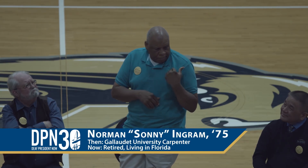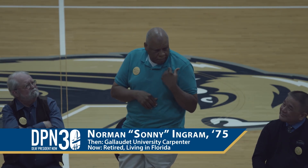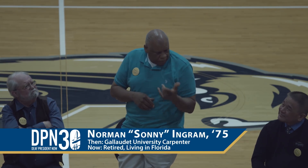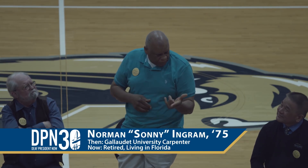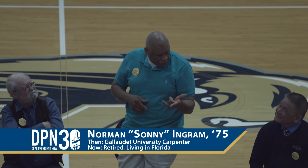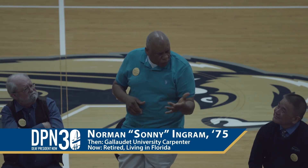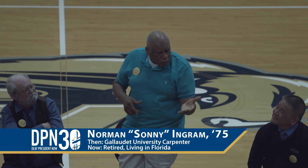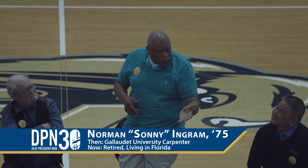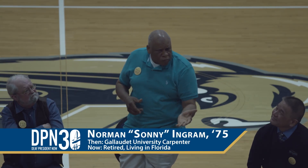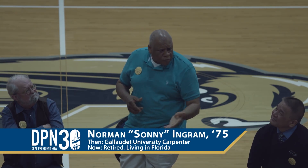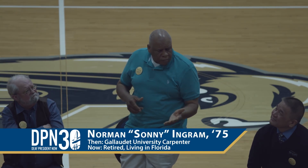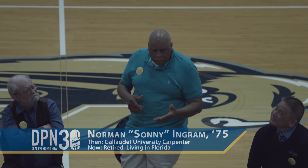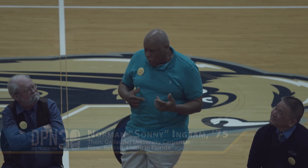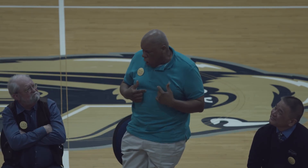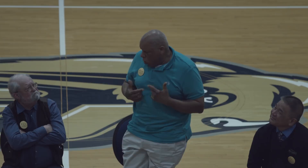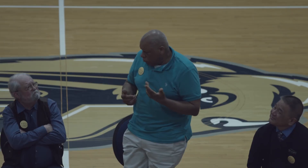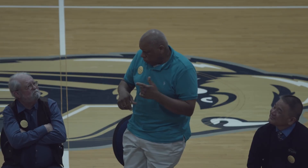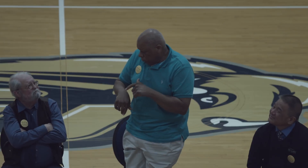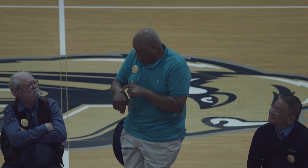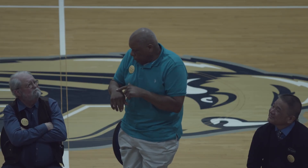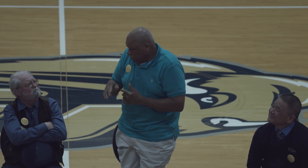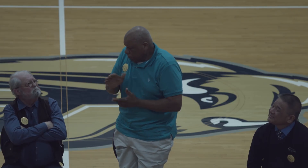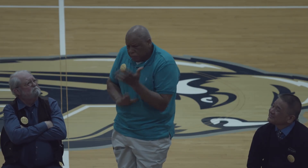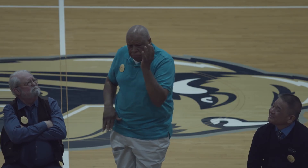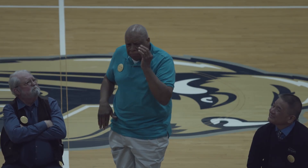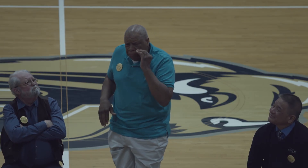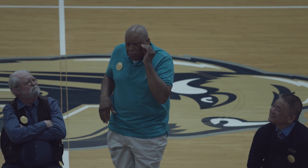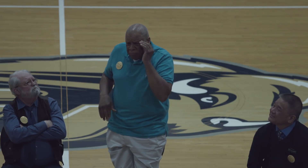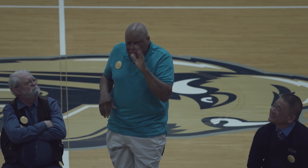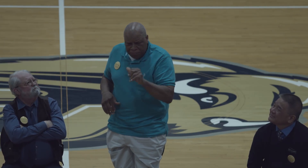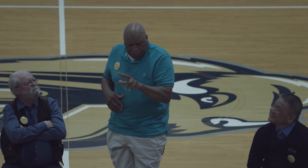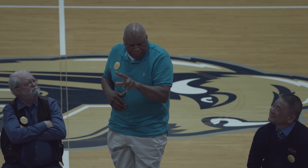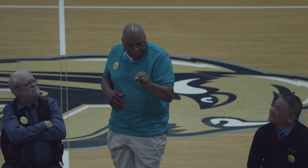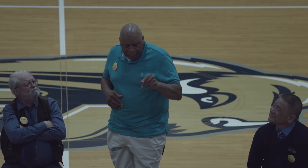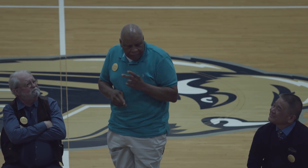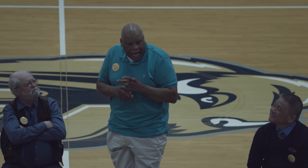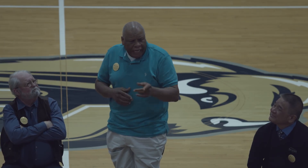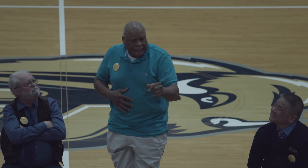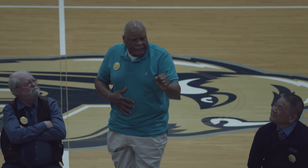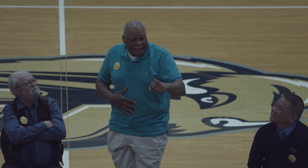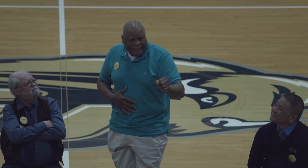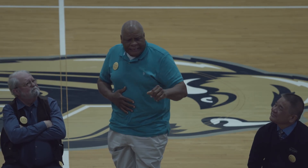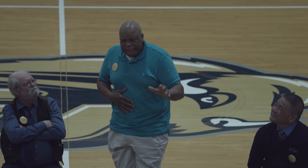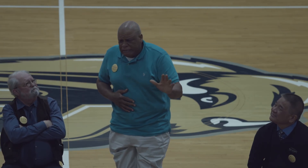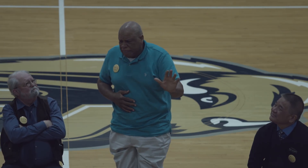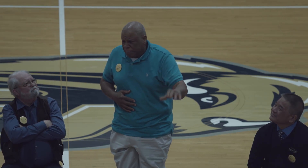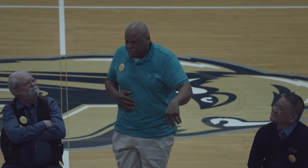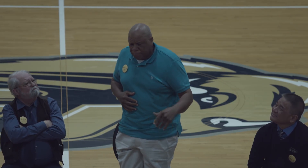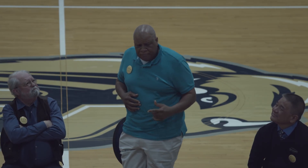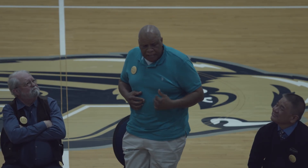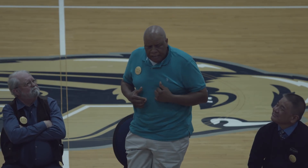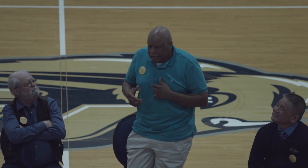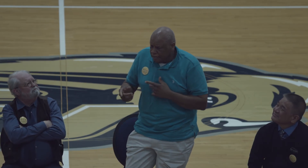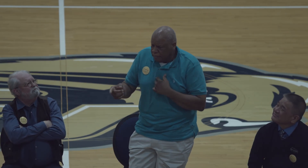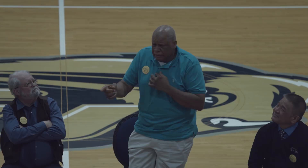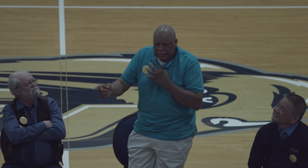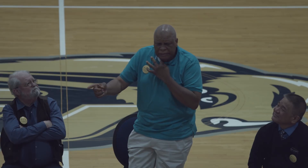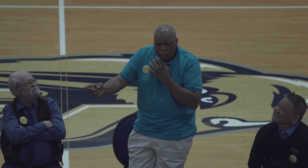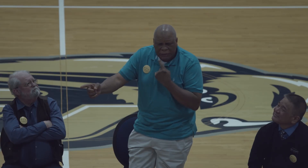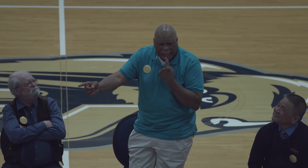this conversation, and they asked me, what was going on, what I was doing, and I said, it's time for us all to go home. It's